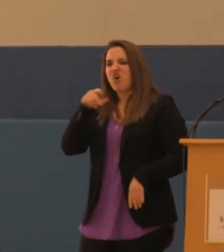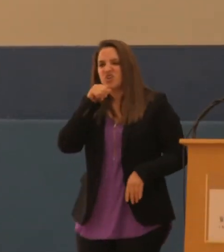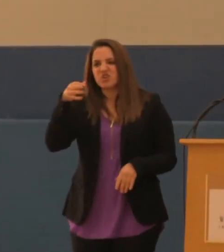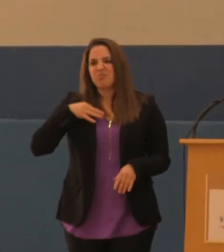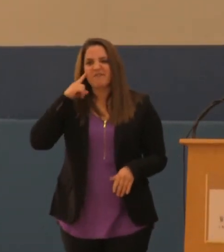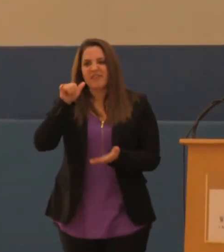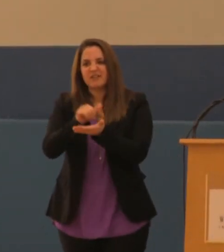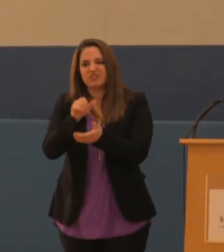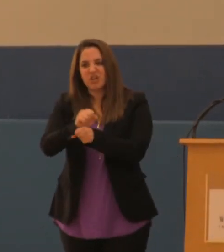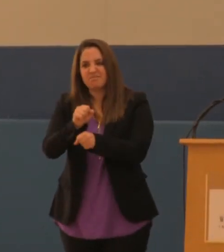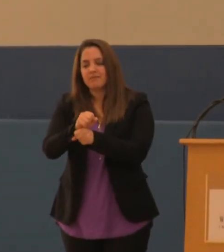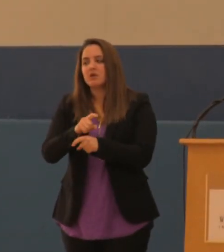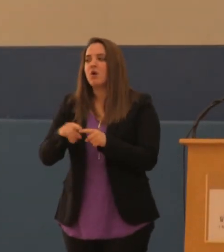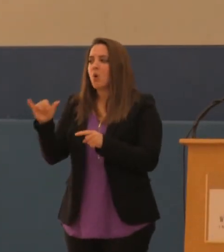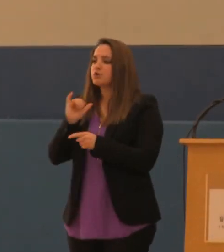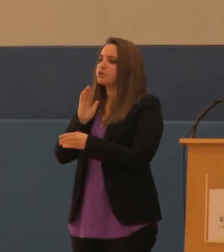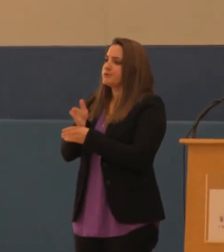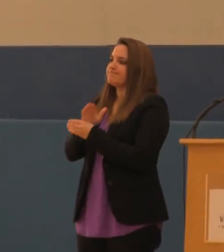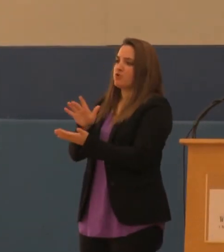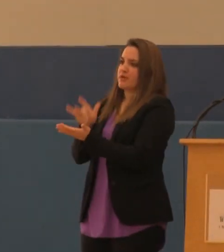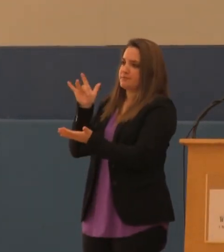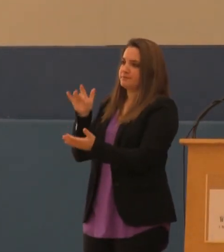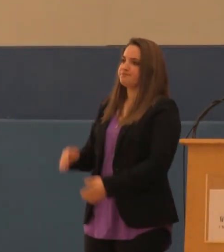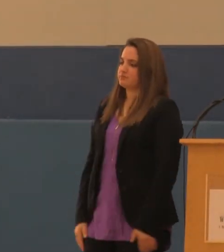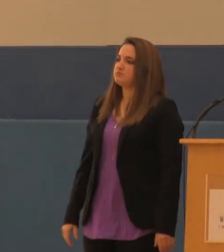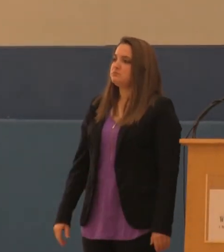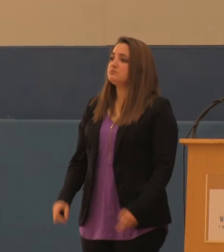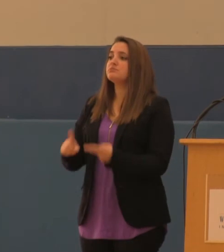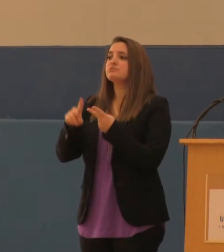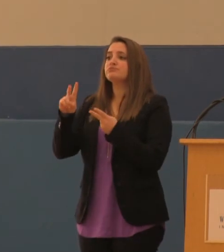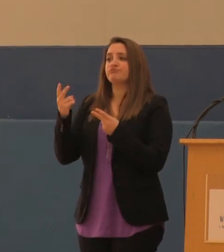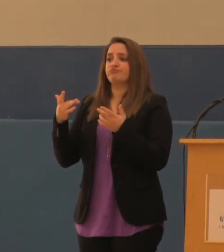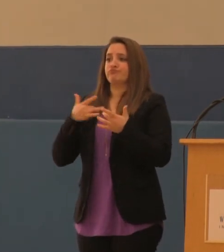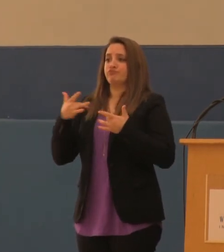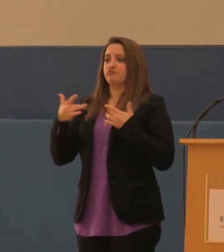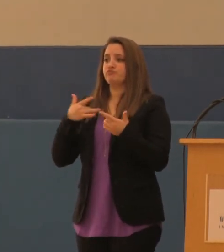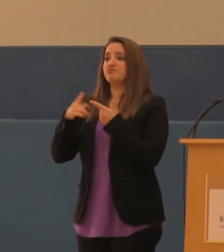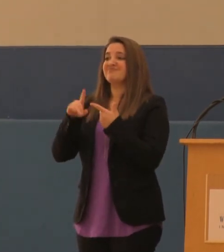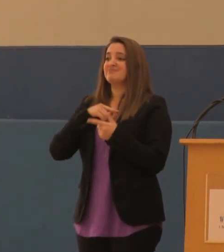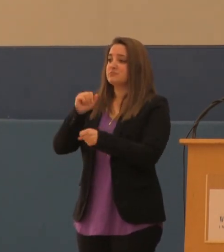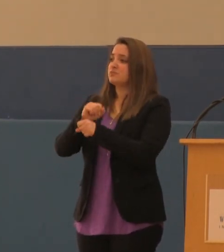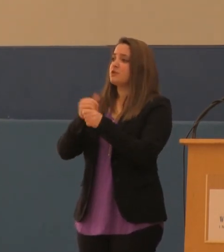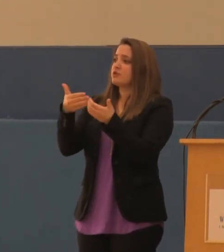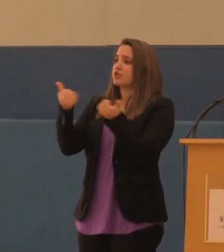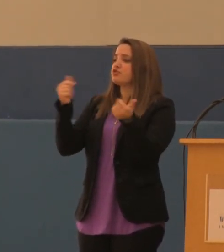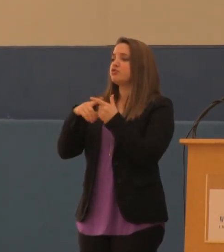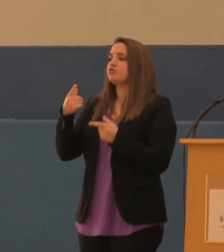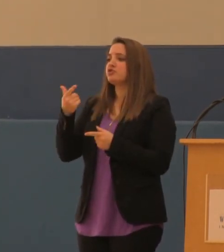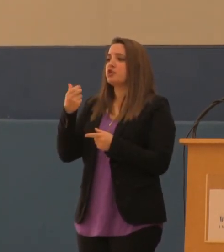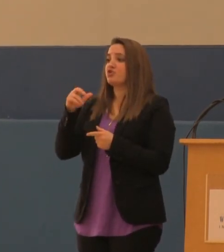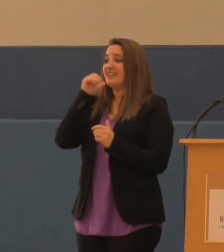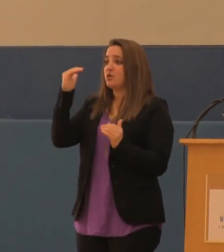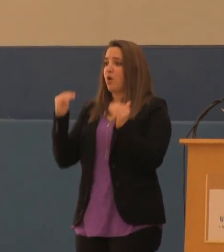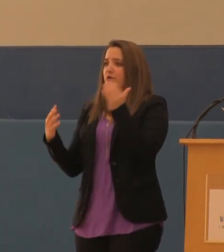and harassment. A second reason for concern is the link between occupational segregation and gender inequality in